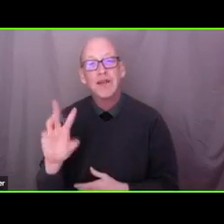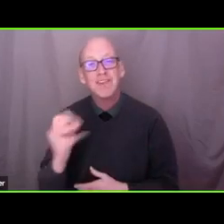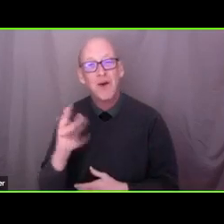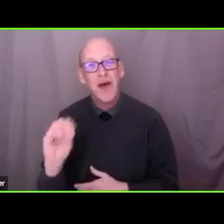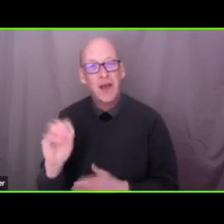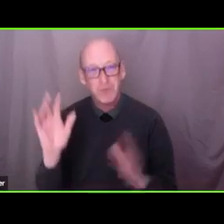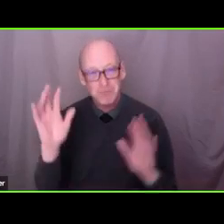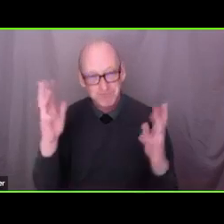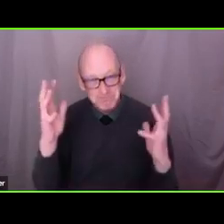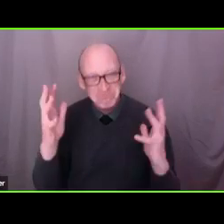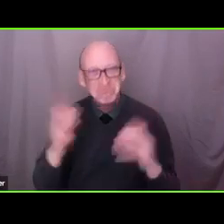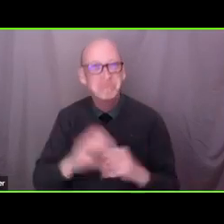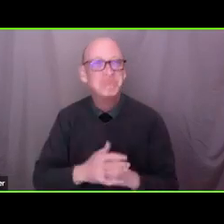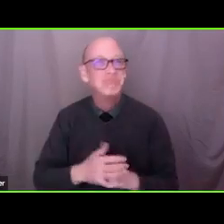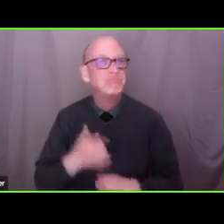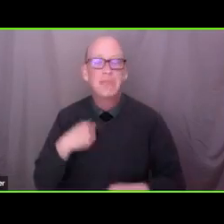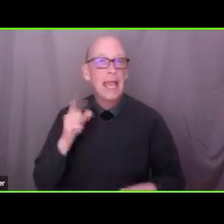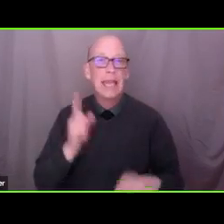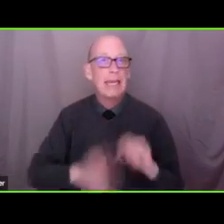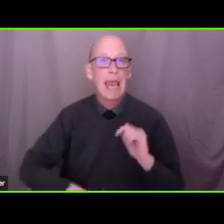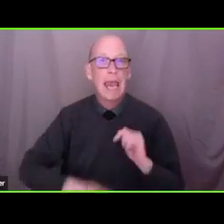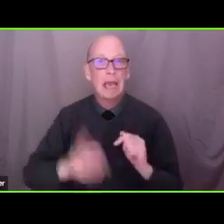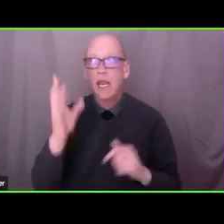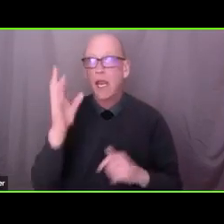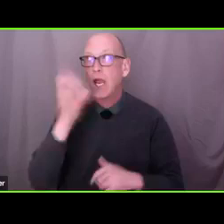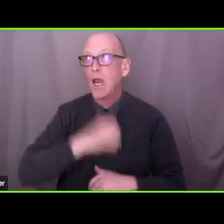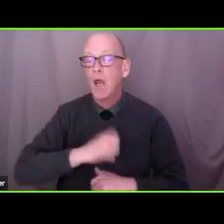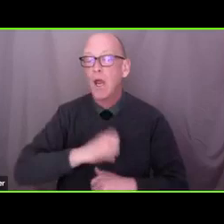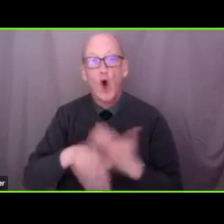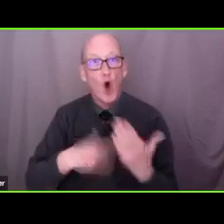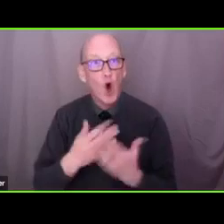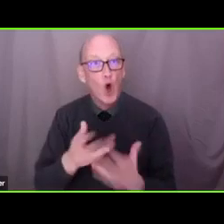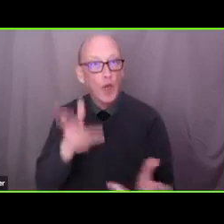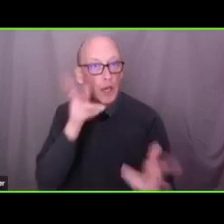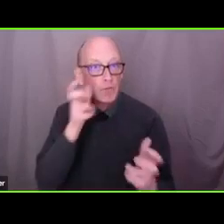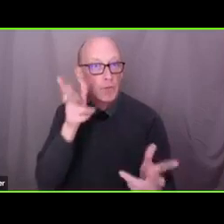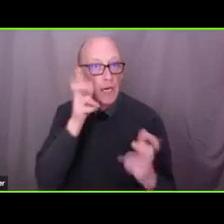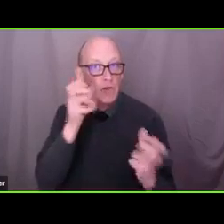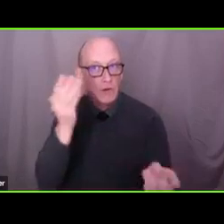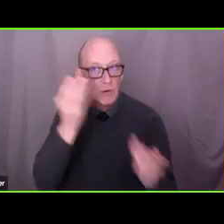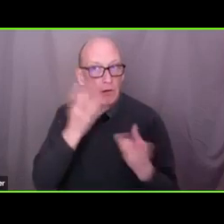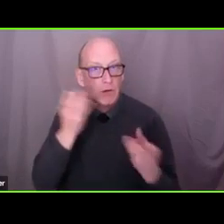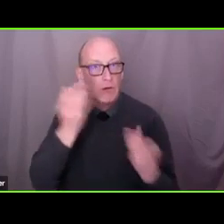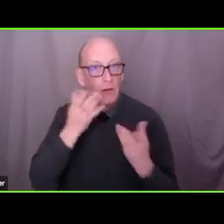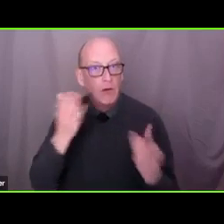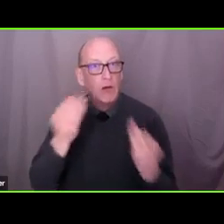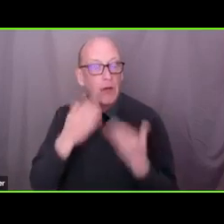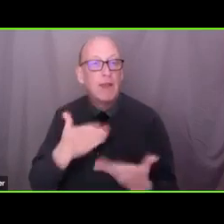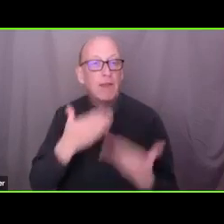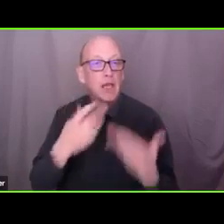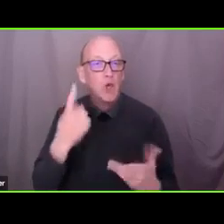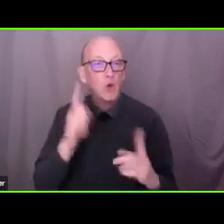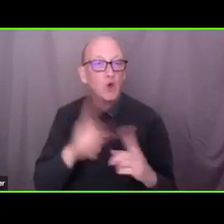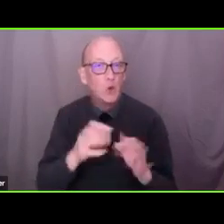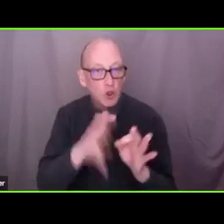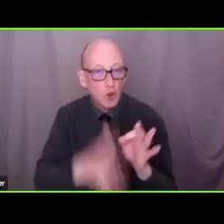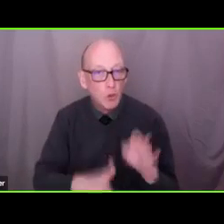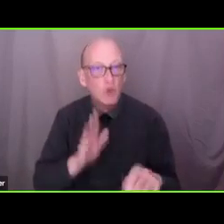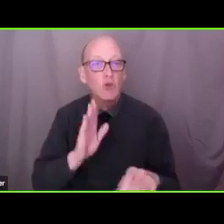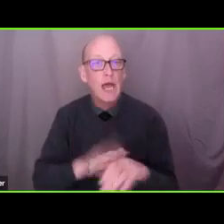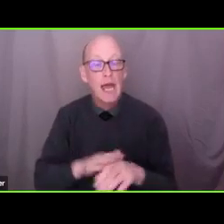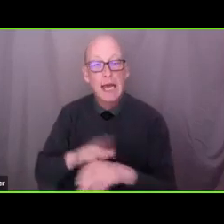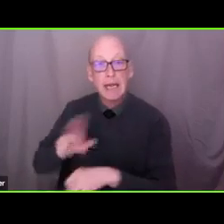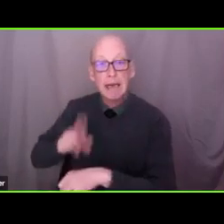because I couldn't even imagine right now trying to get all the information. Thank you to our translators that's on national, local,